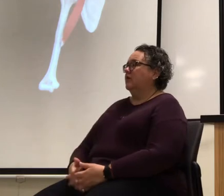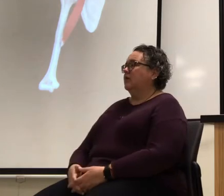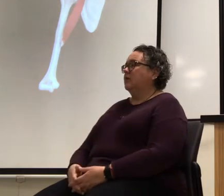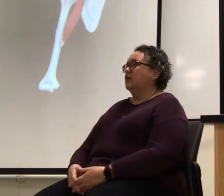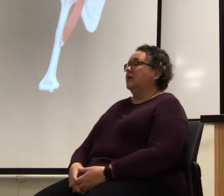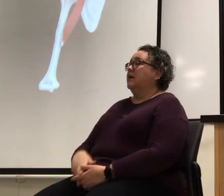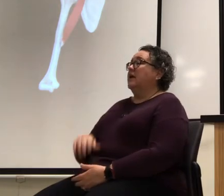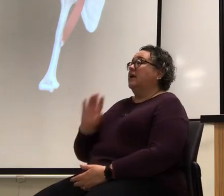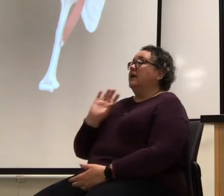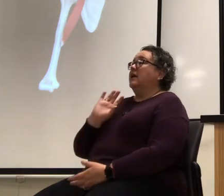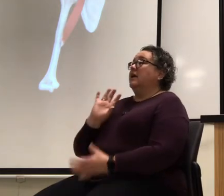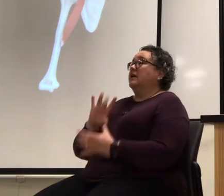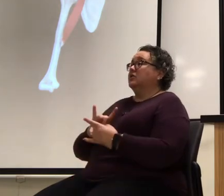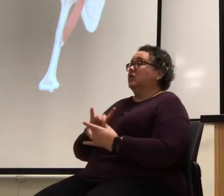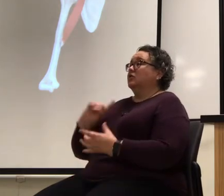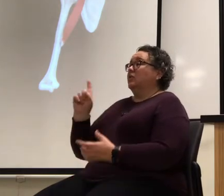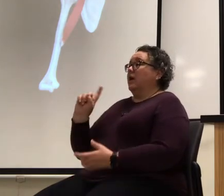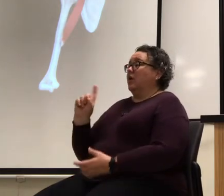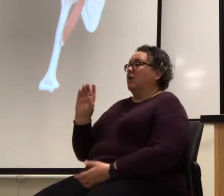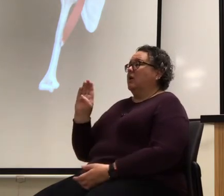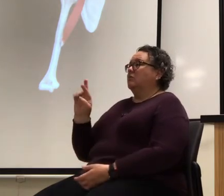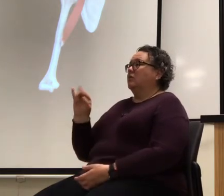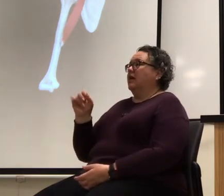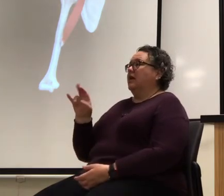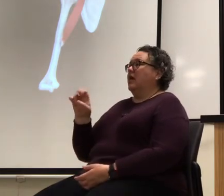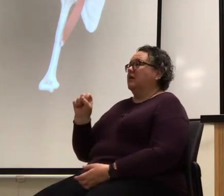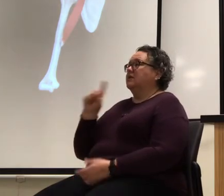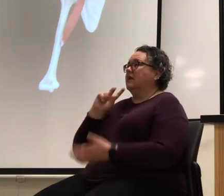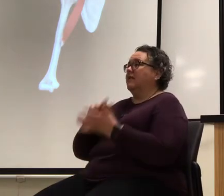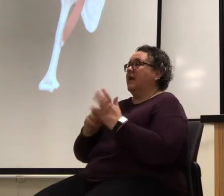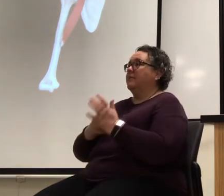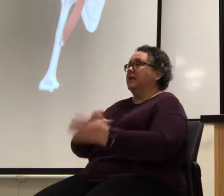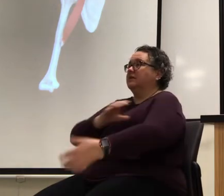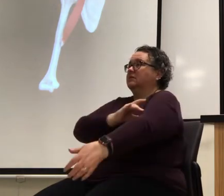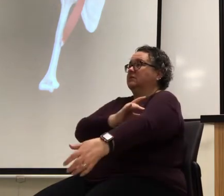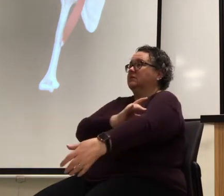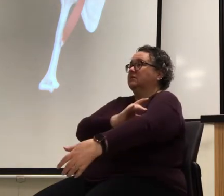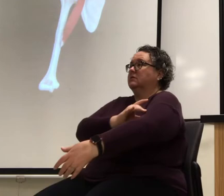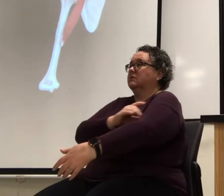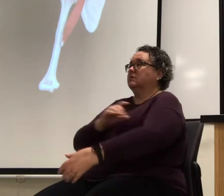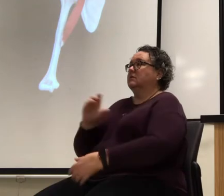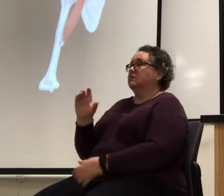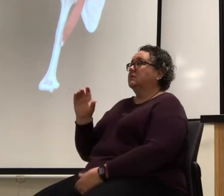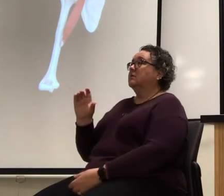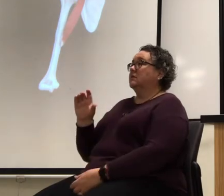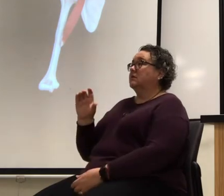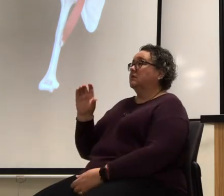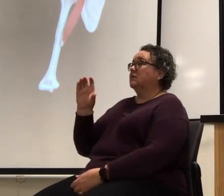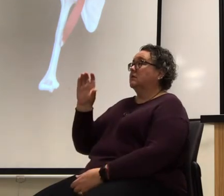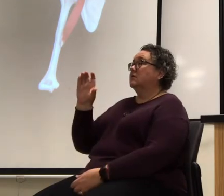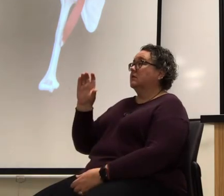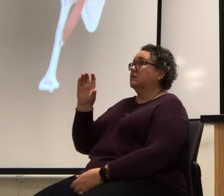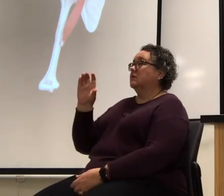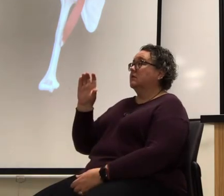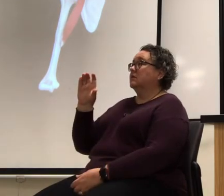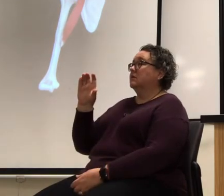It inserts on, well, brachialis, that means arm, right? I'm gonna say medial